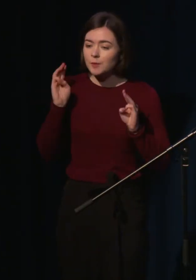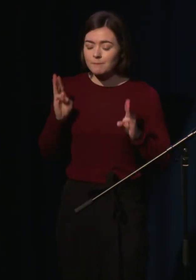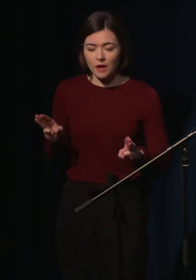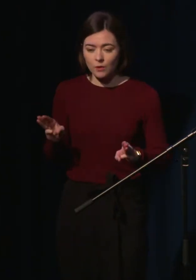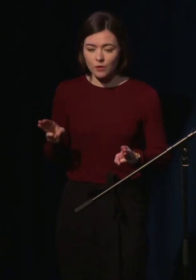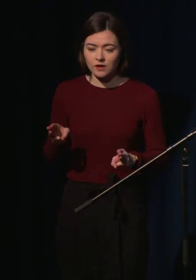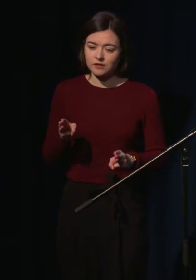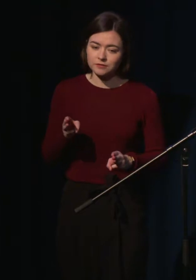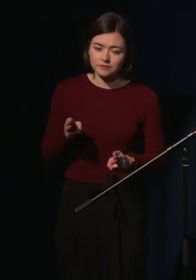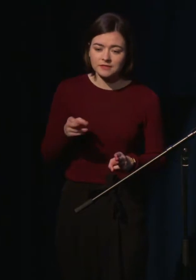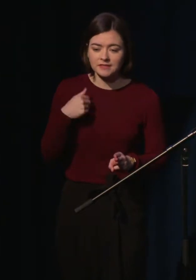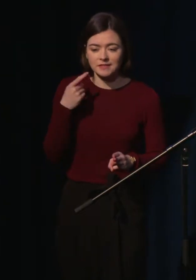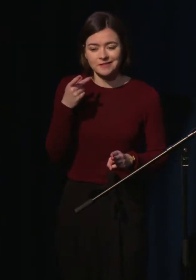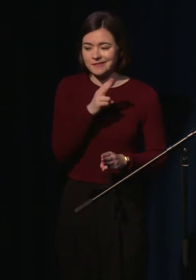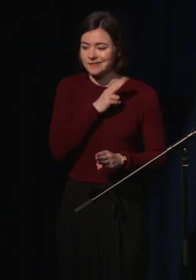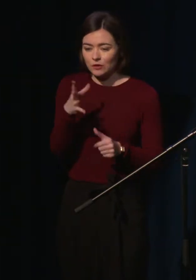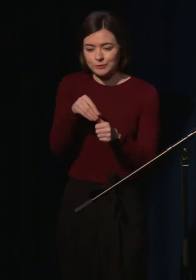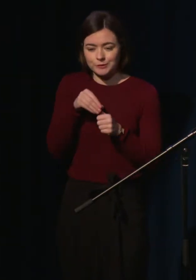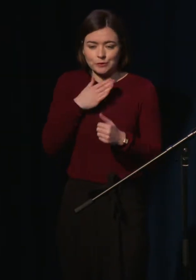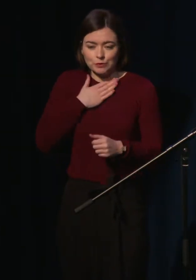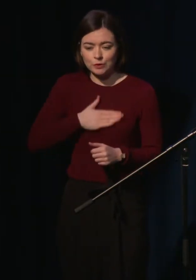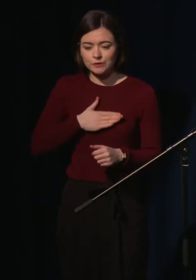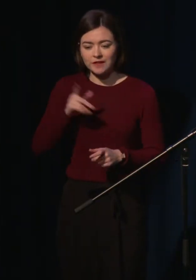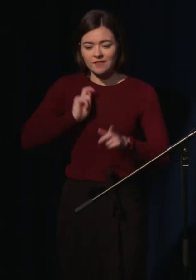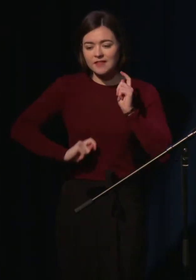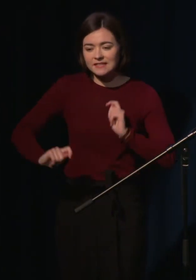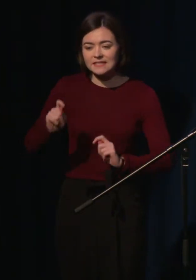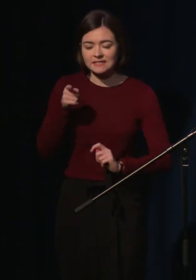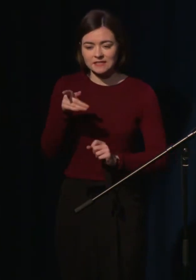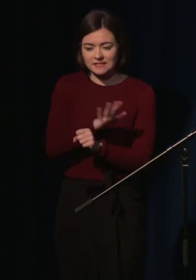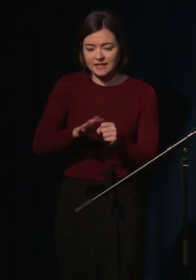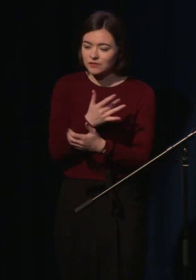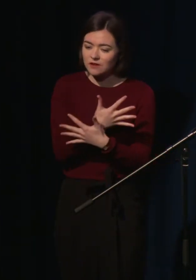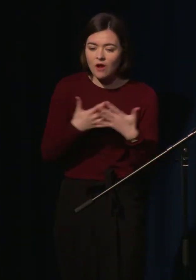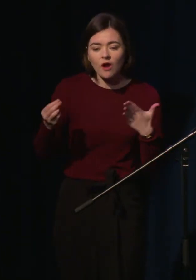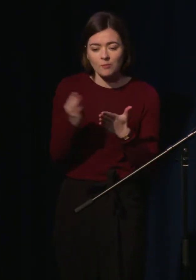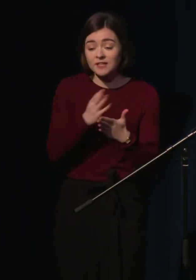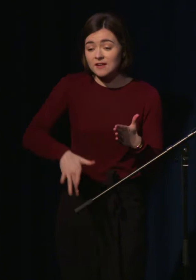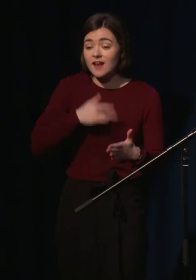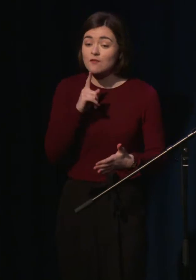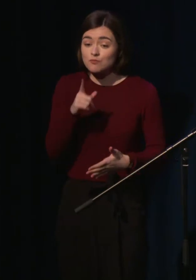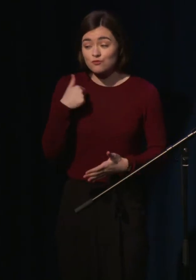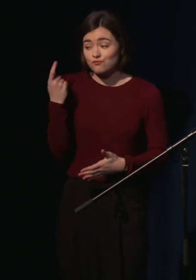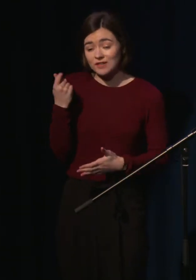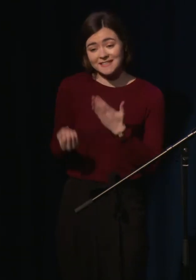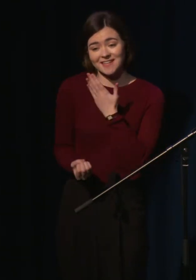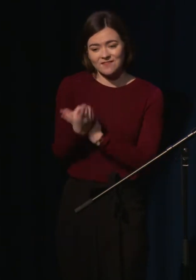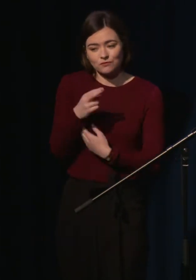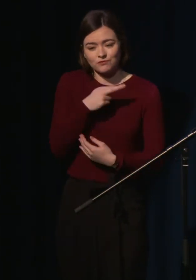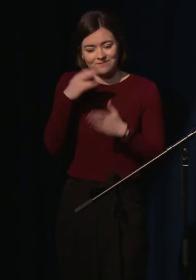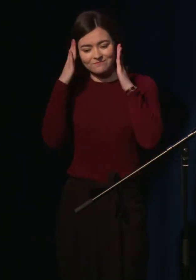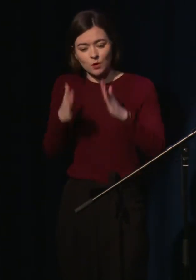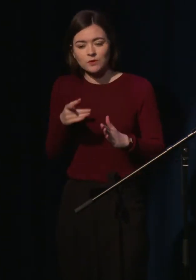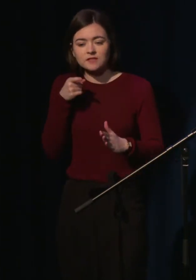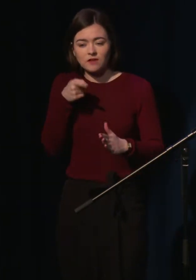not, unfortunately, unique to the theatre sector. It occurs in all walks of life, but recent events have shone a light on